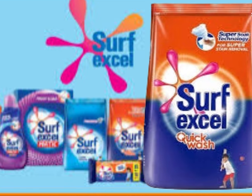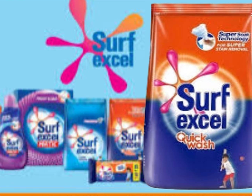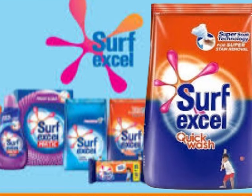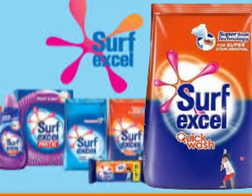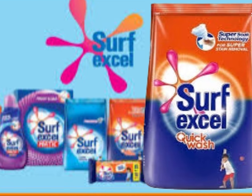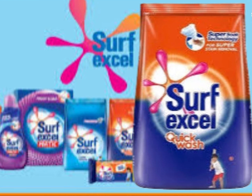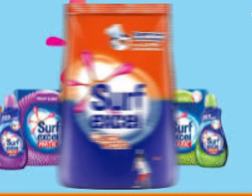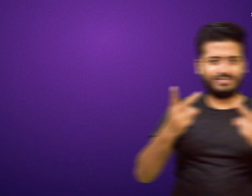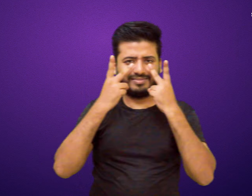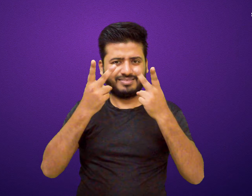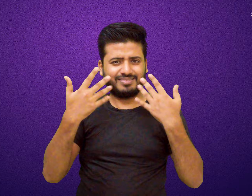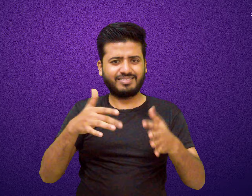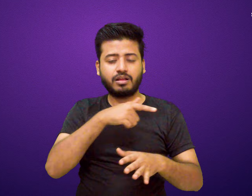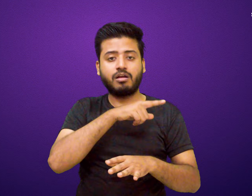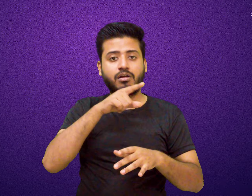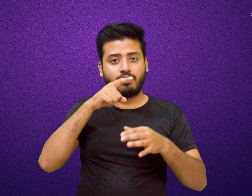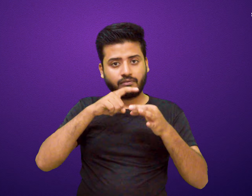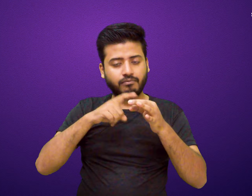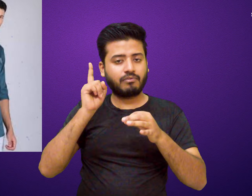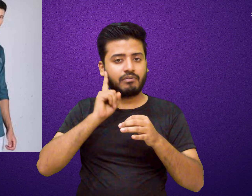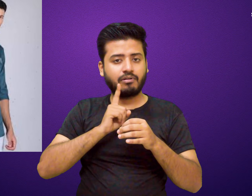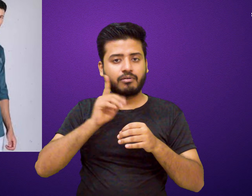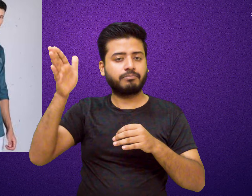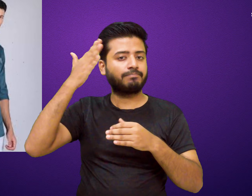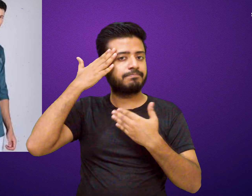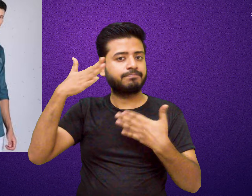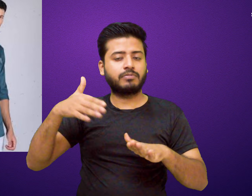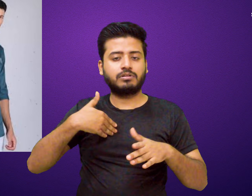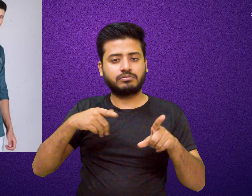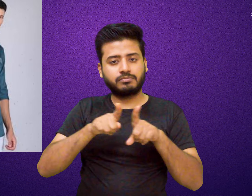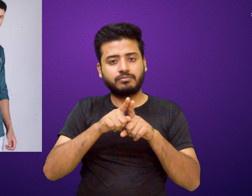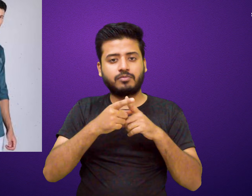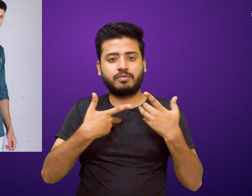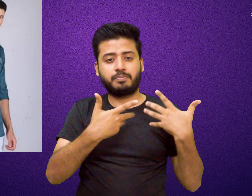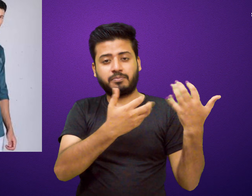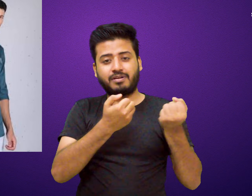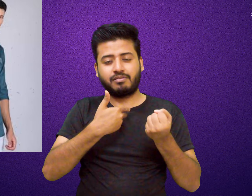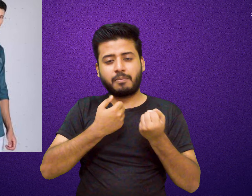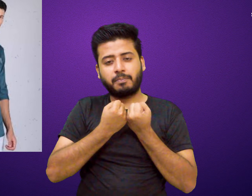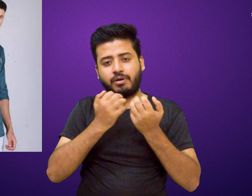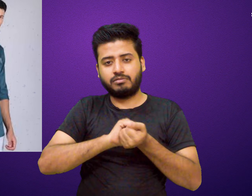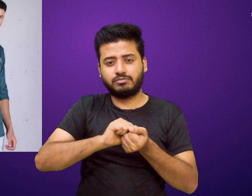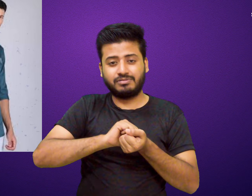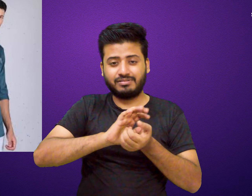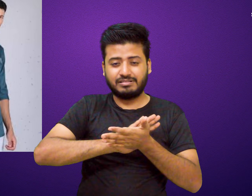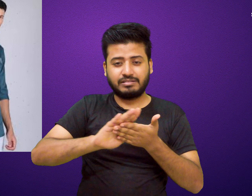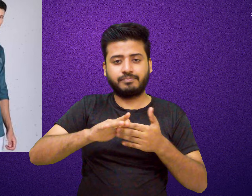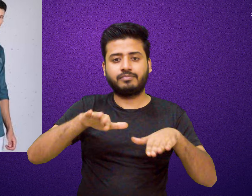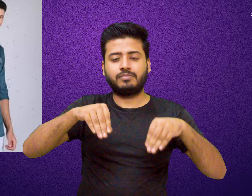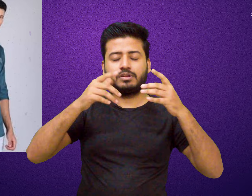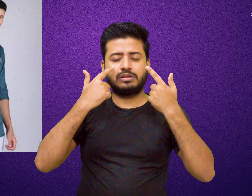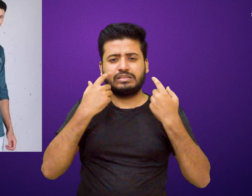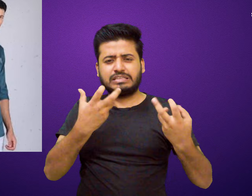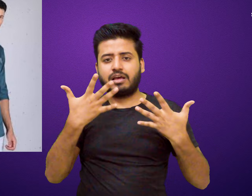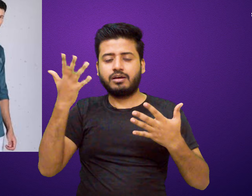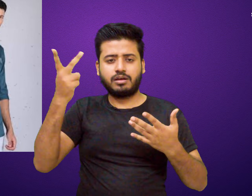offers a great combination of absorbency and reusability, with multipacks in various colors. According to